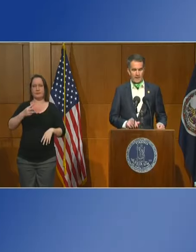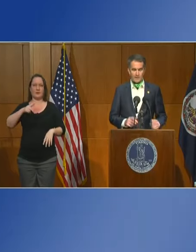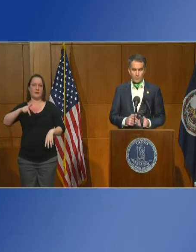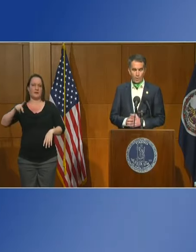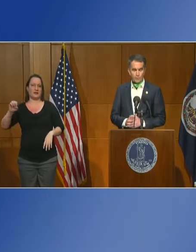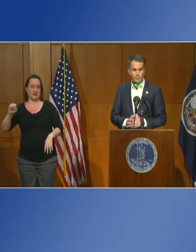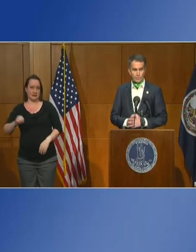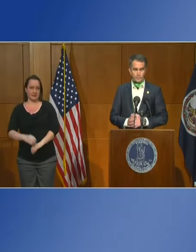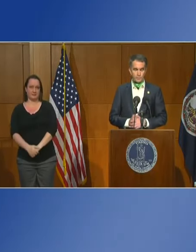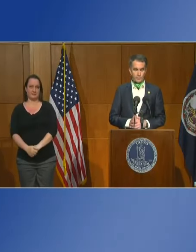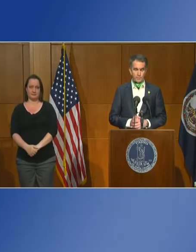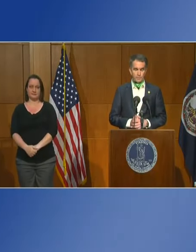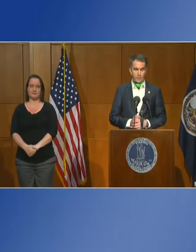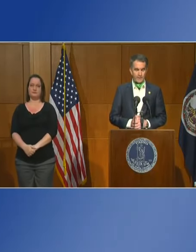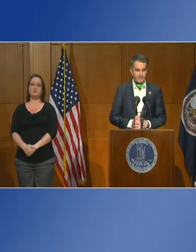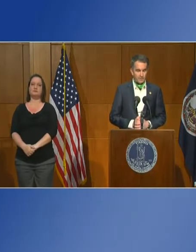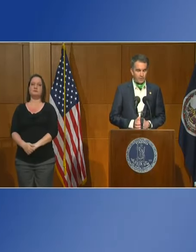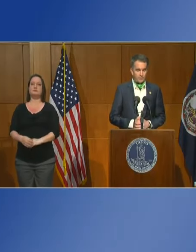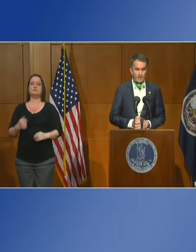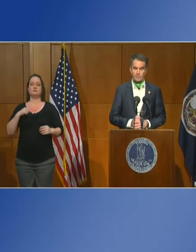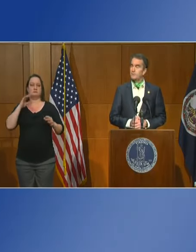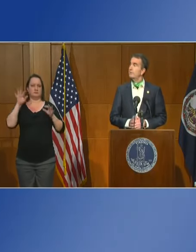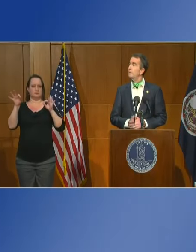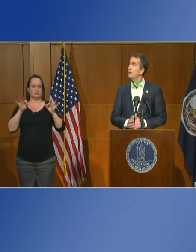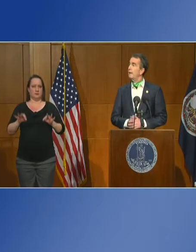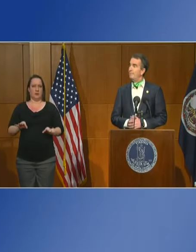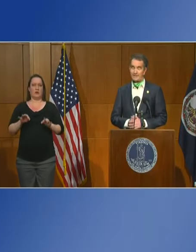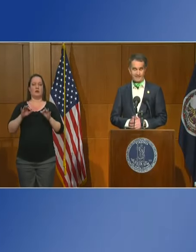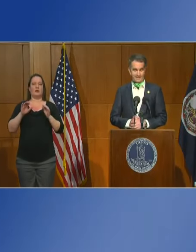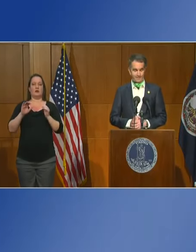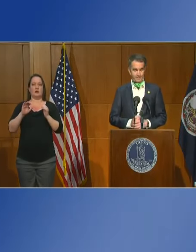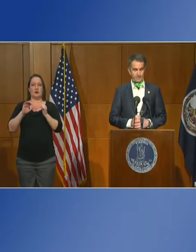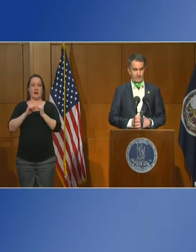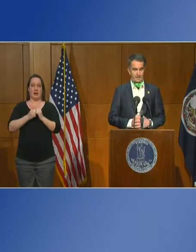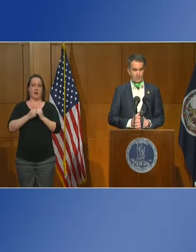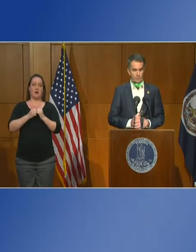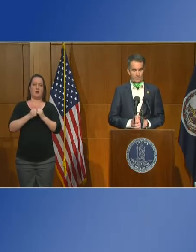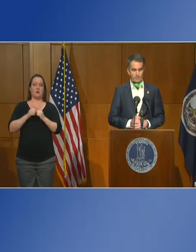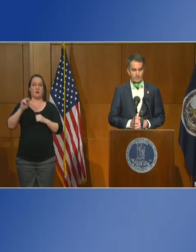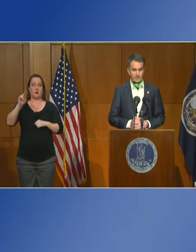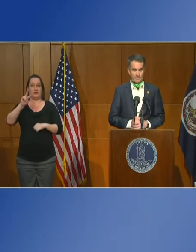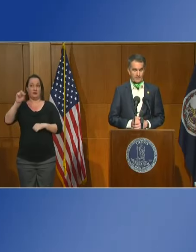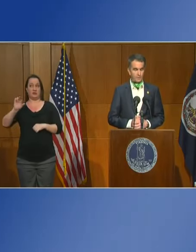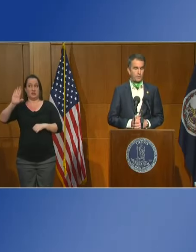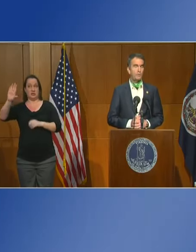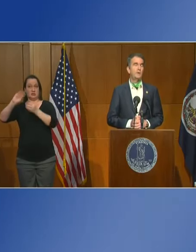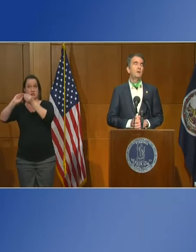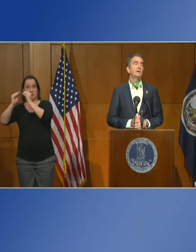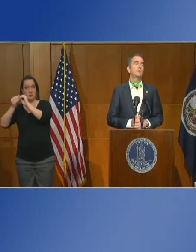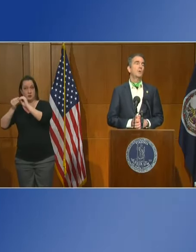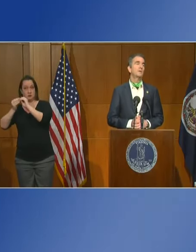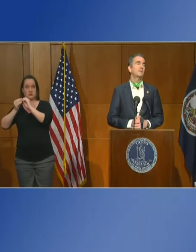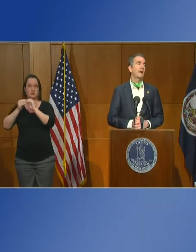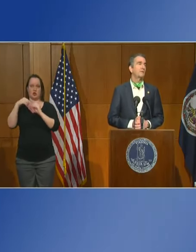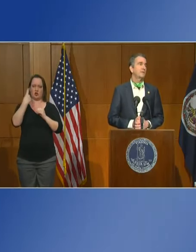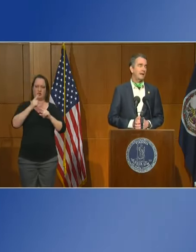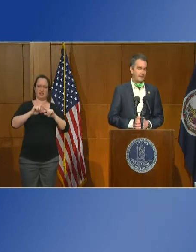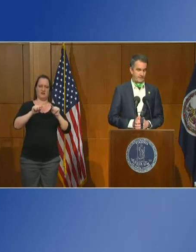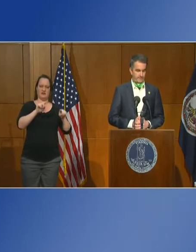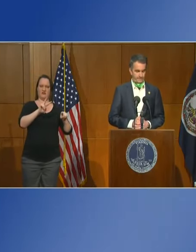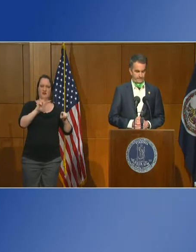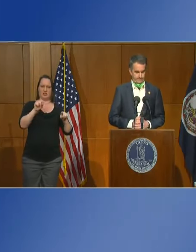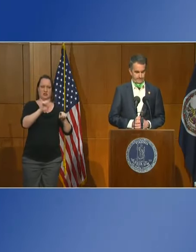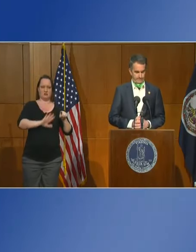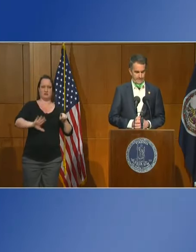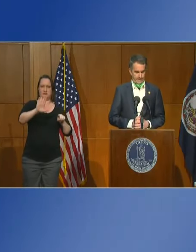So I'd like to walk you through the ways those metrics look a bit different in Northern Virginia than they do in the rest of our